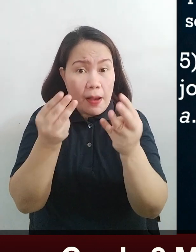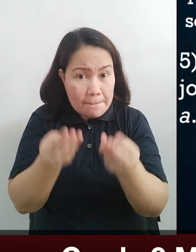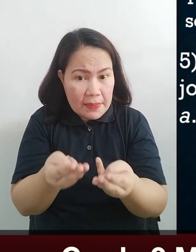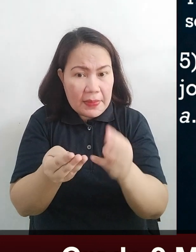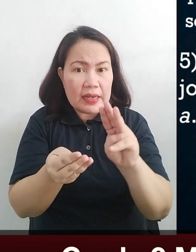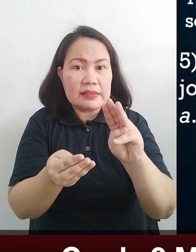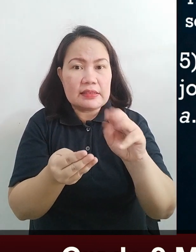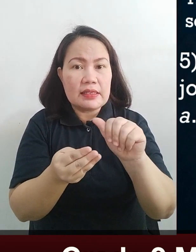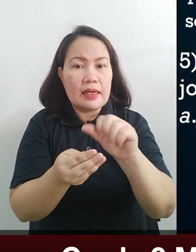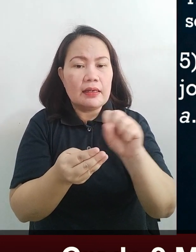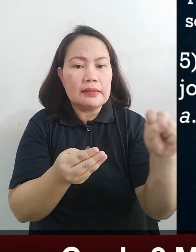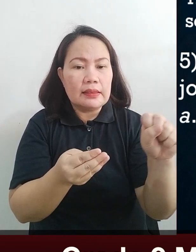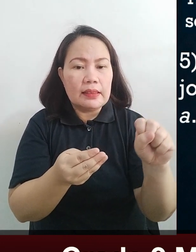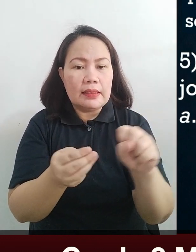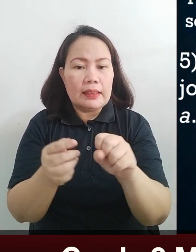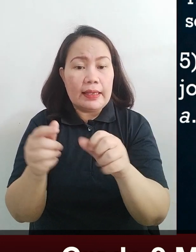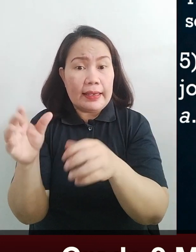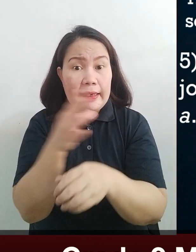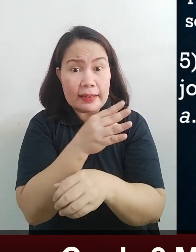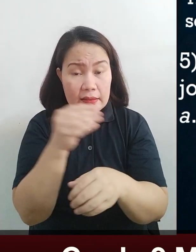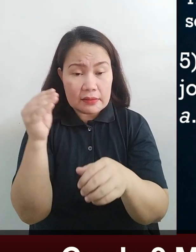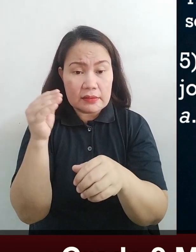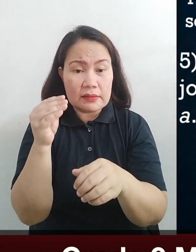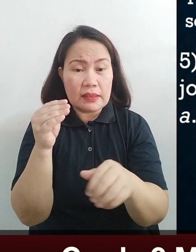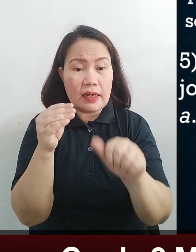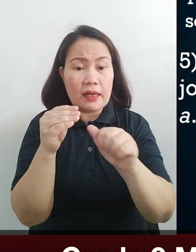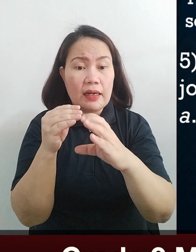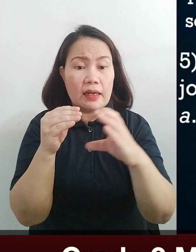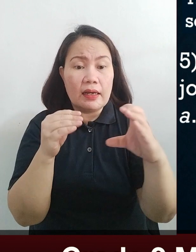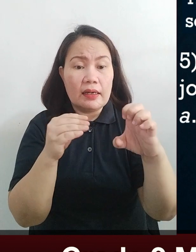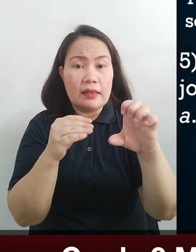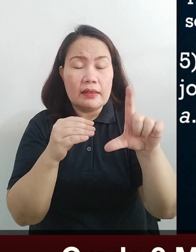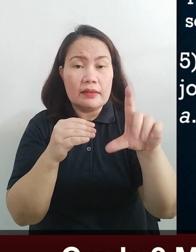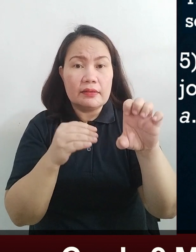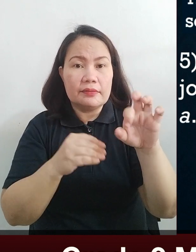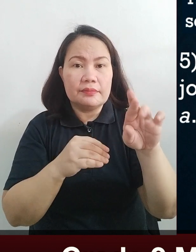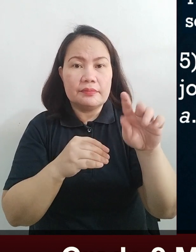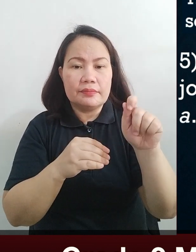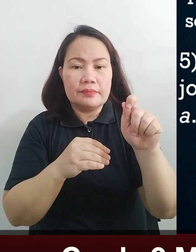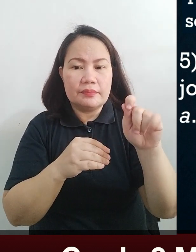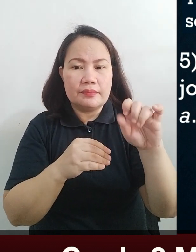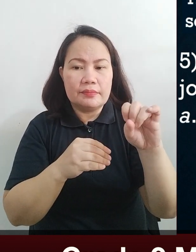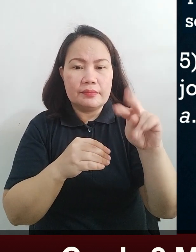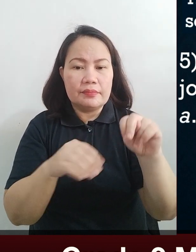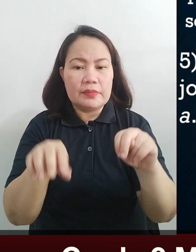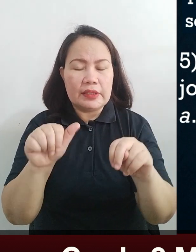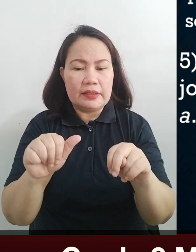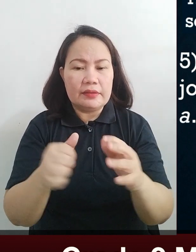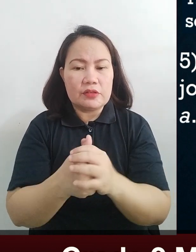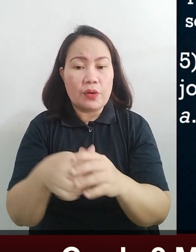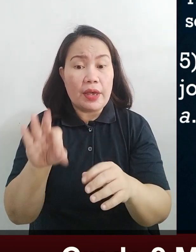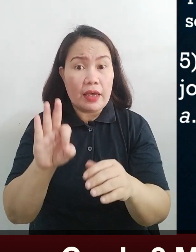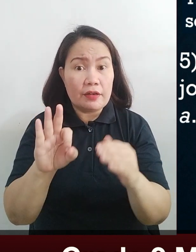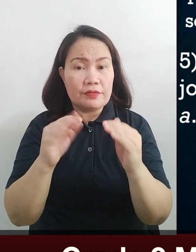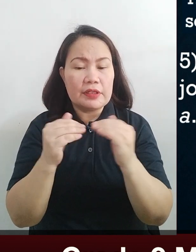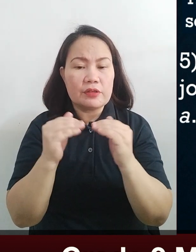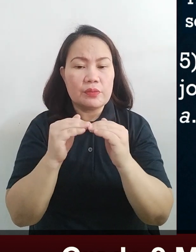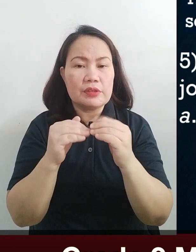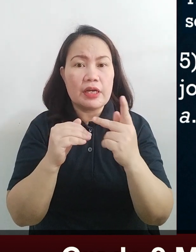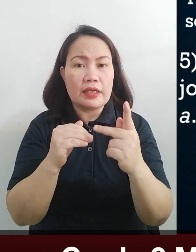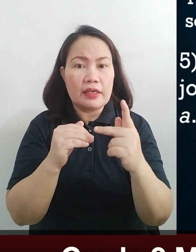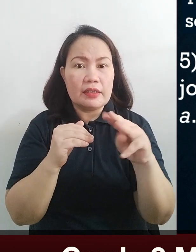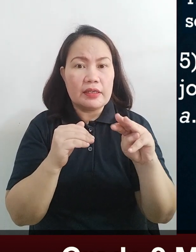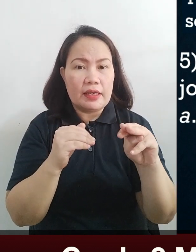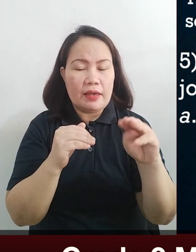the acceleration A. So that is F equals KMA. So